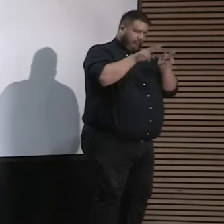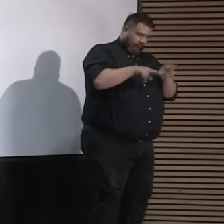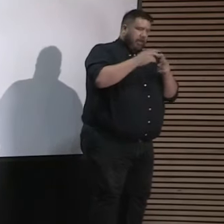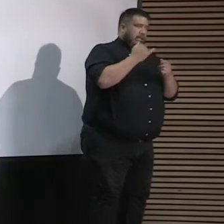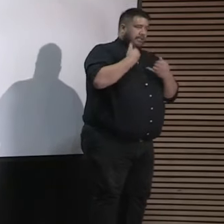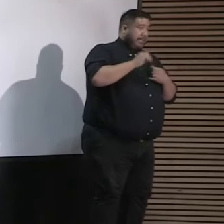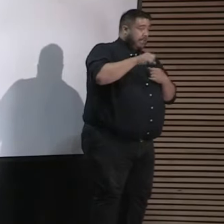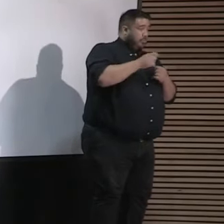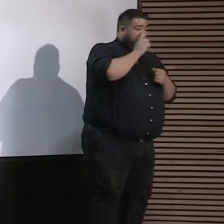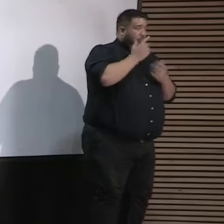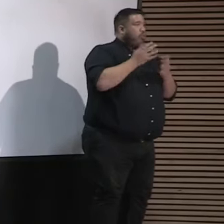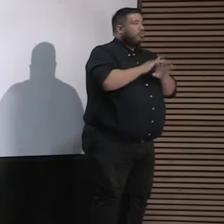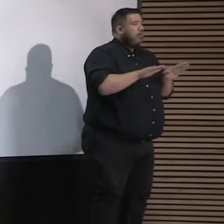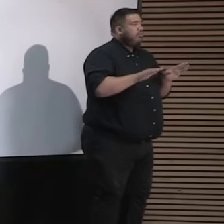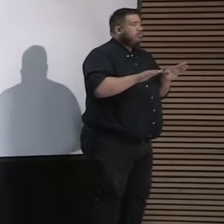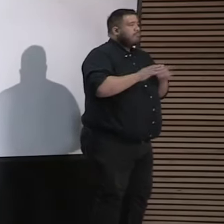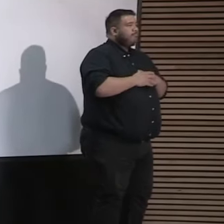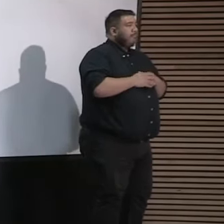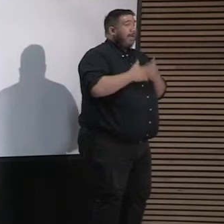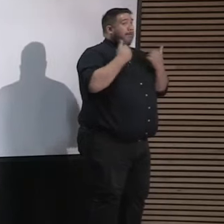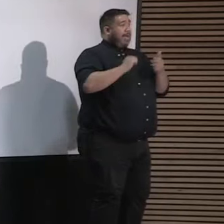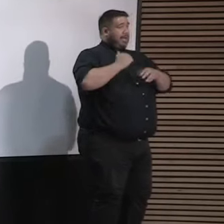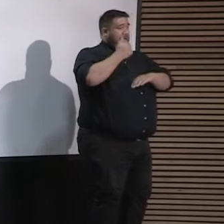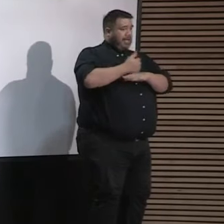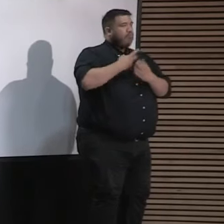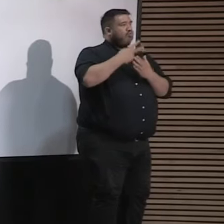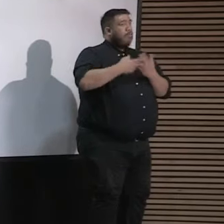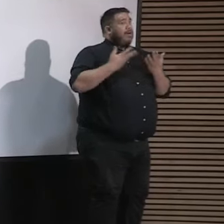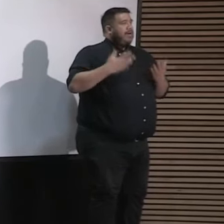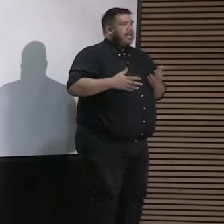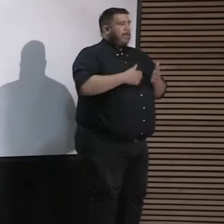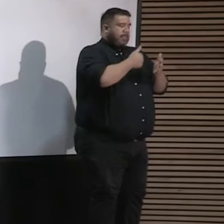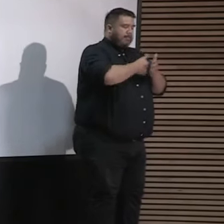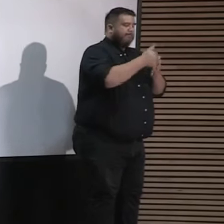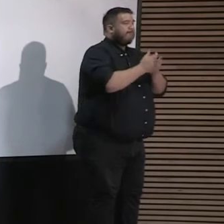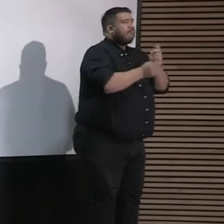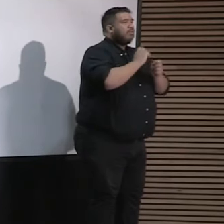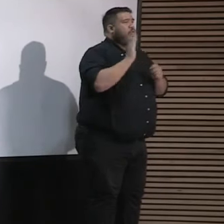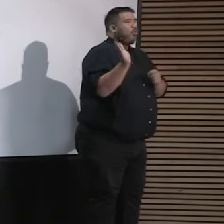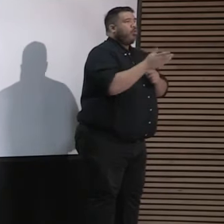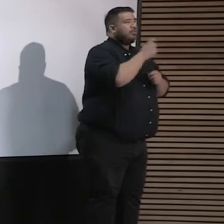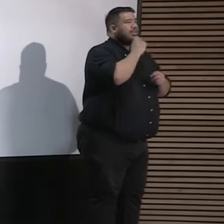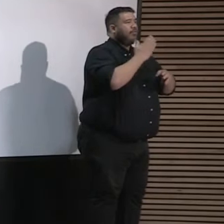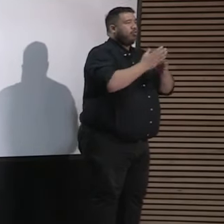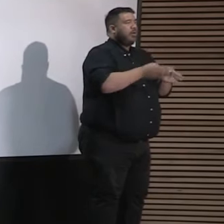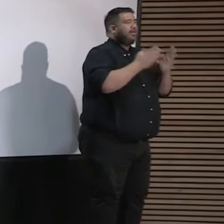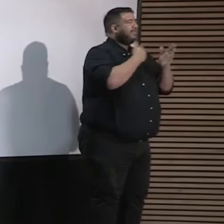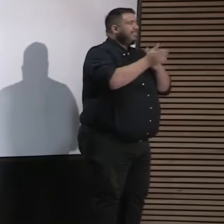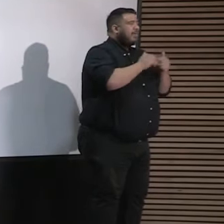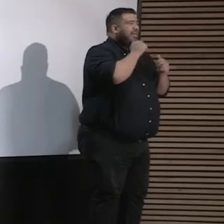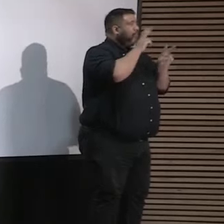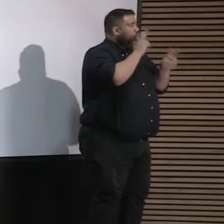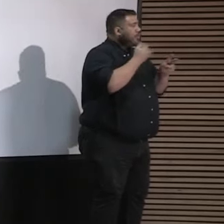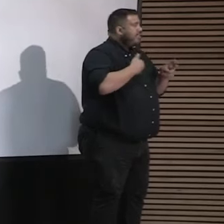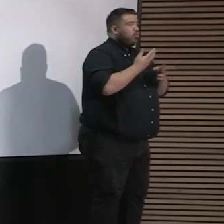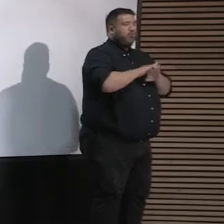now have rolled out and has been rolled out, that we are having routine testing for all staff, whether or not they are symptomatic